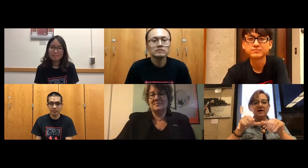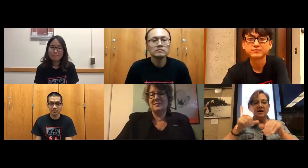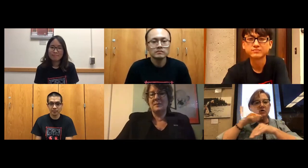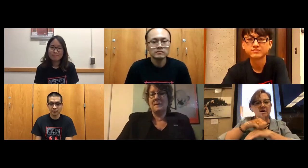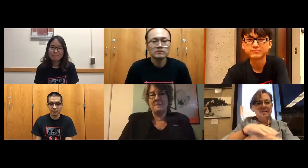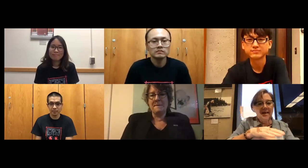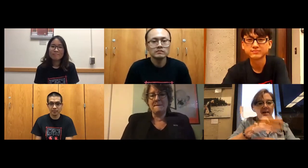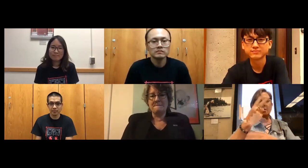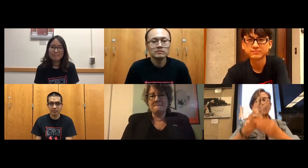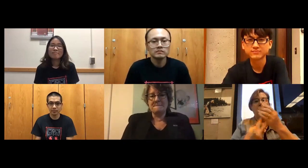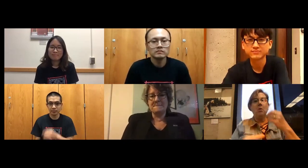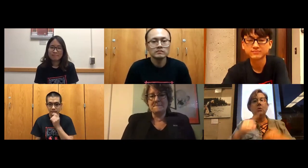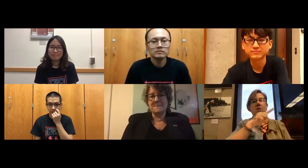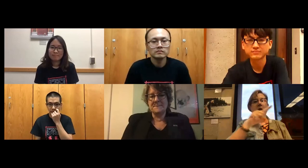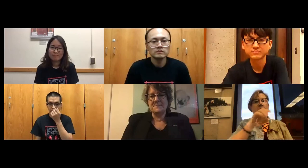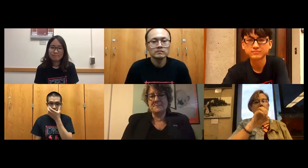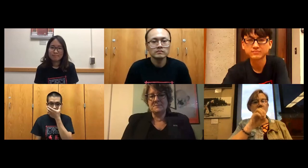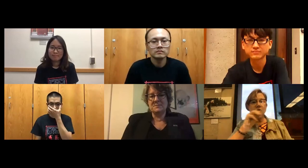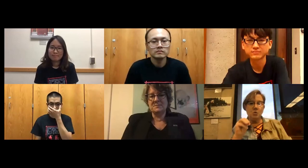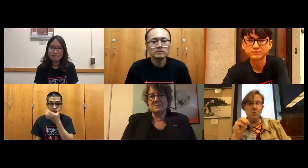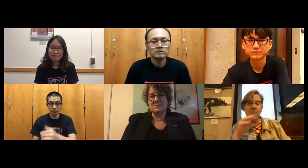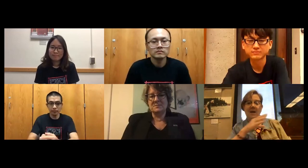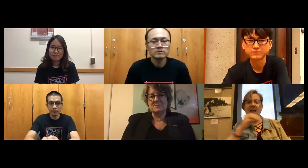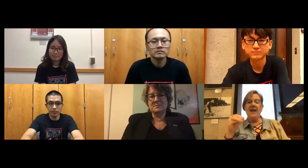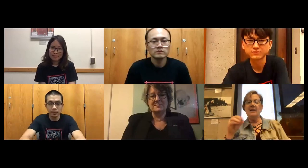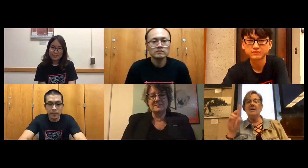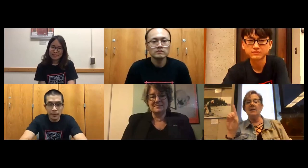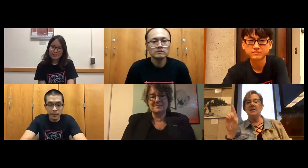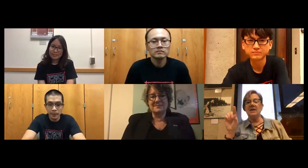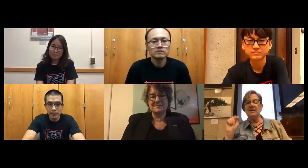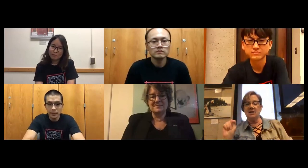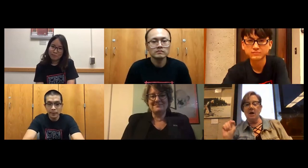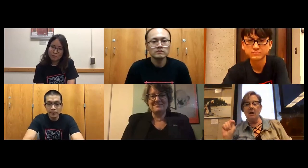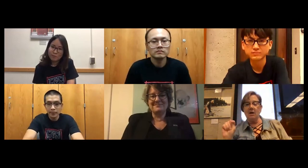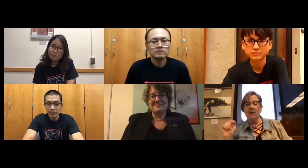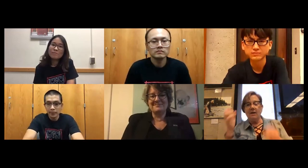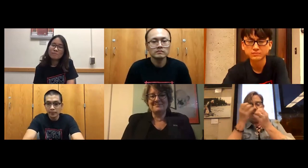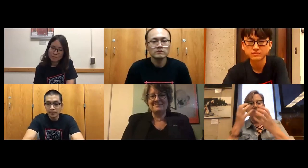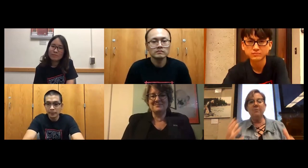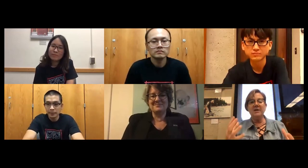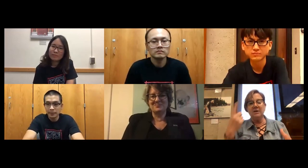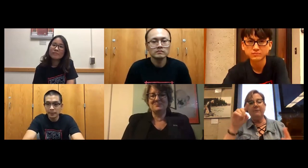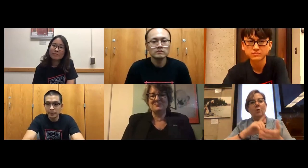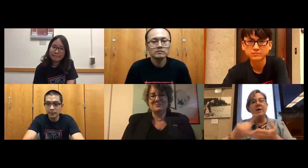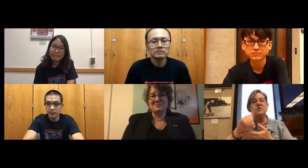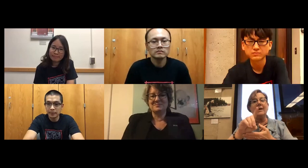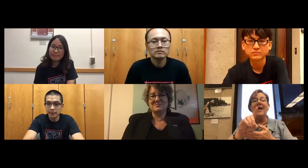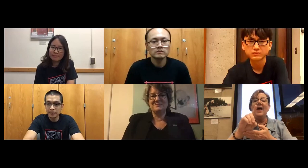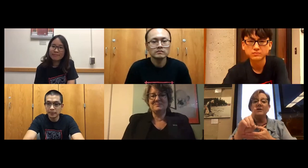continue to send both the Zoom and the Ding Talk information for next week. Actually,